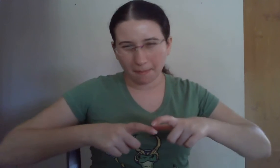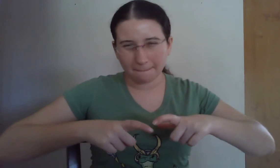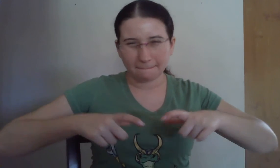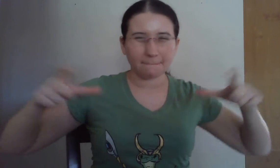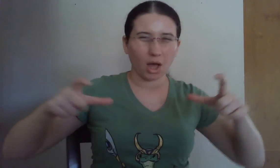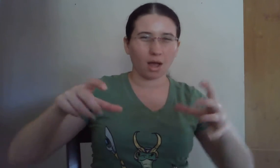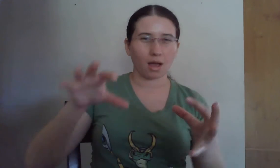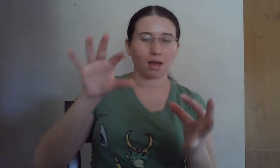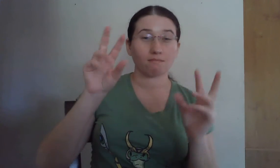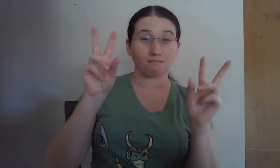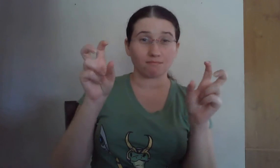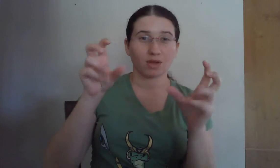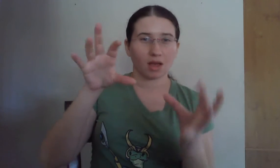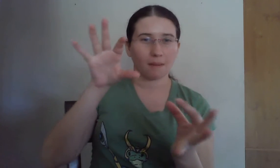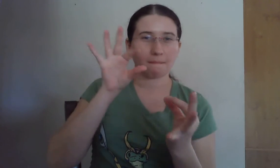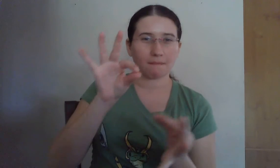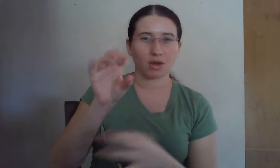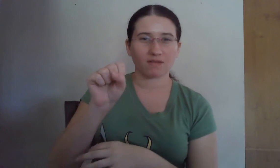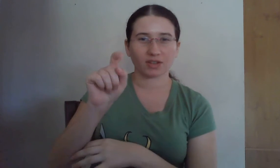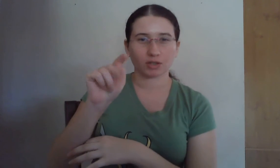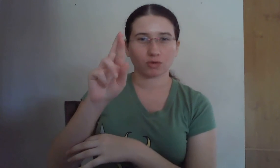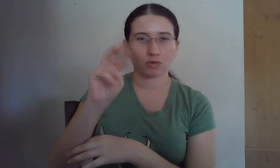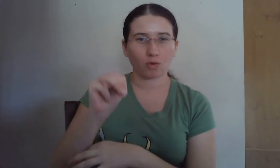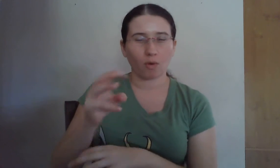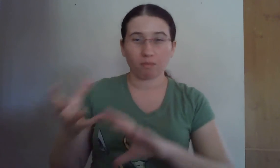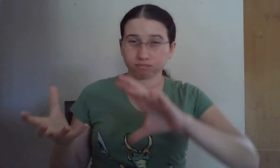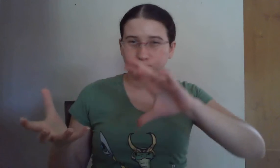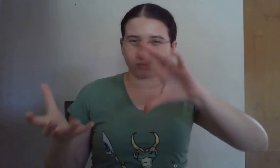perfect storm is bearing down upon us.